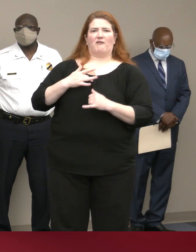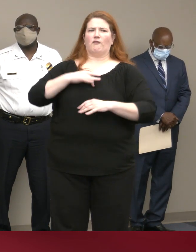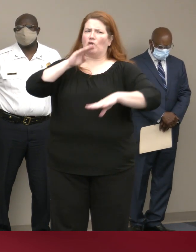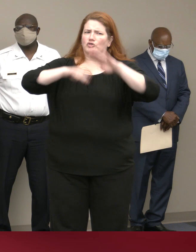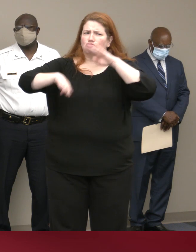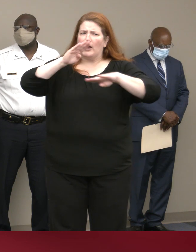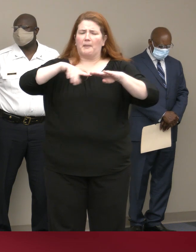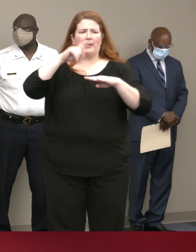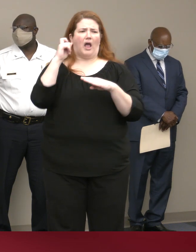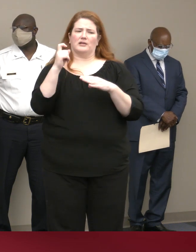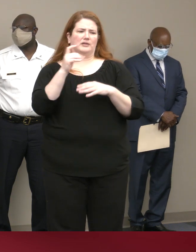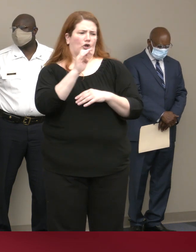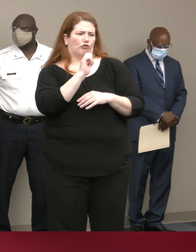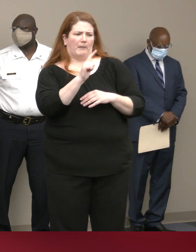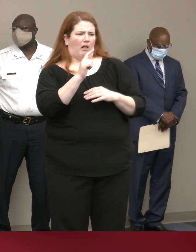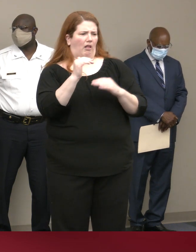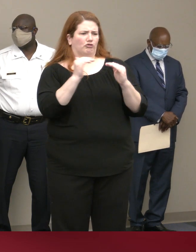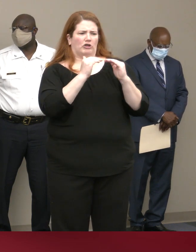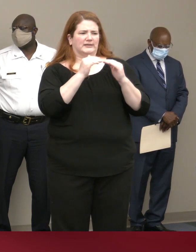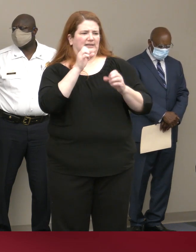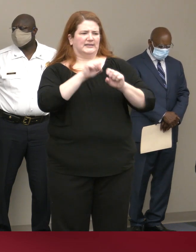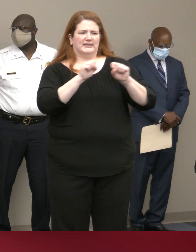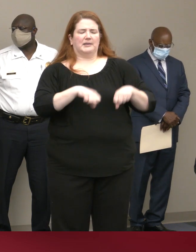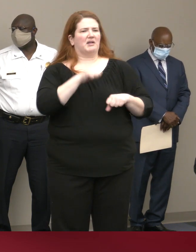the inequities of the criminal justice system.